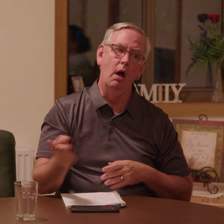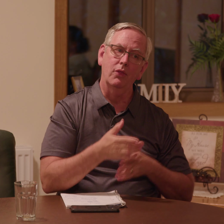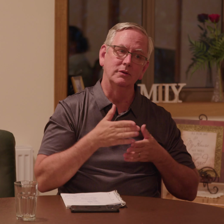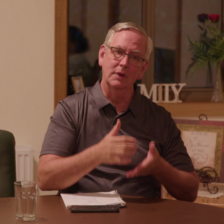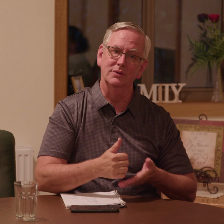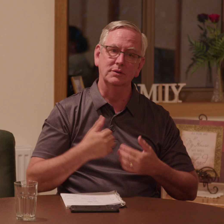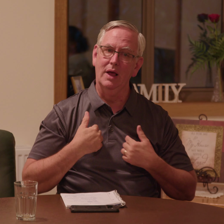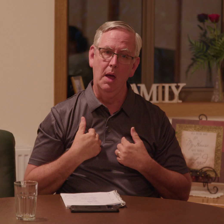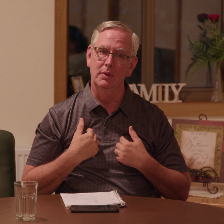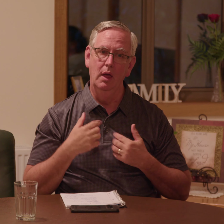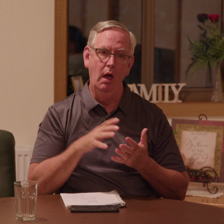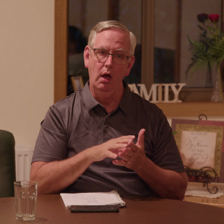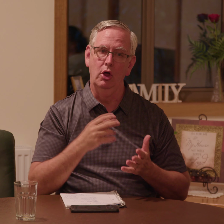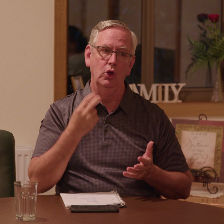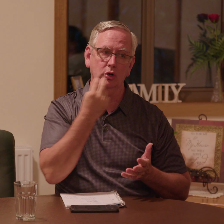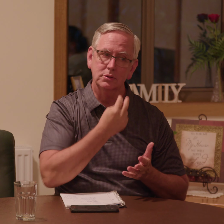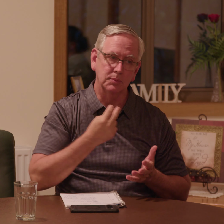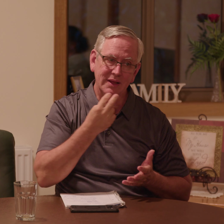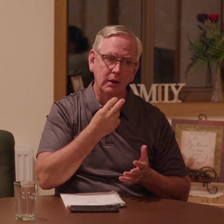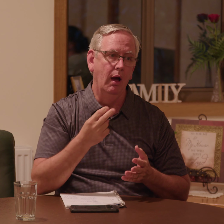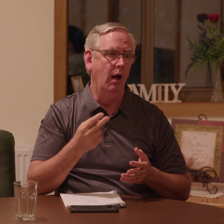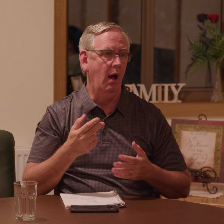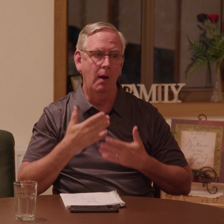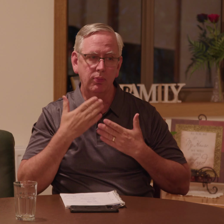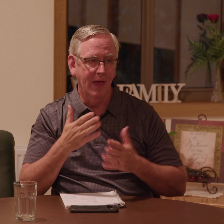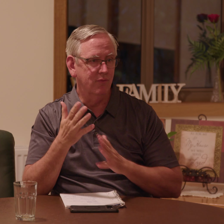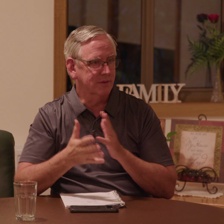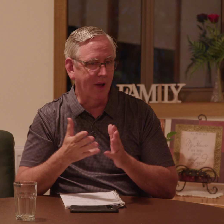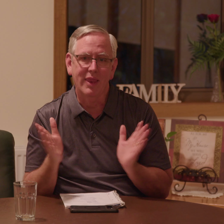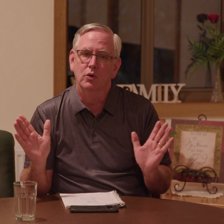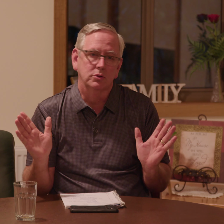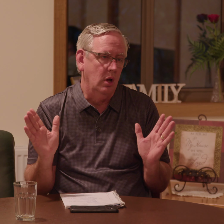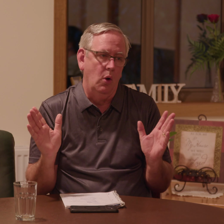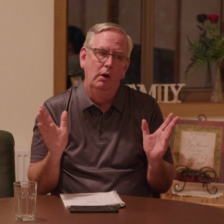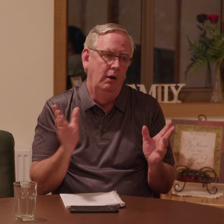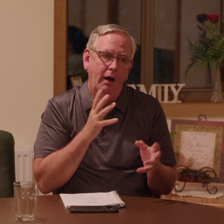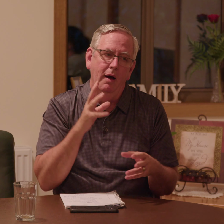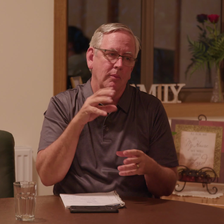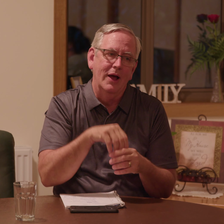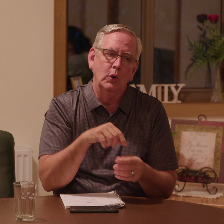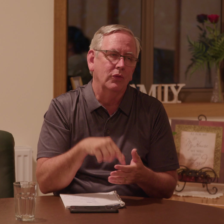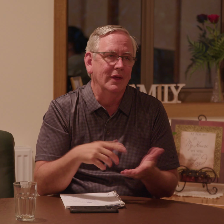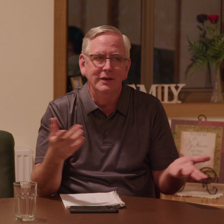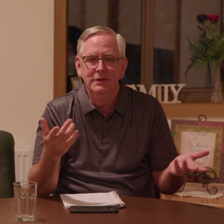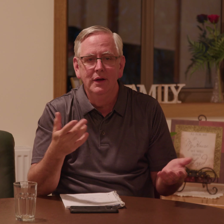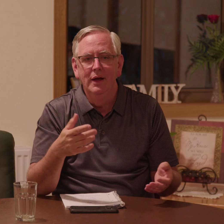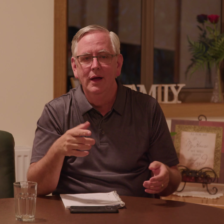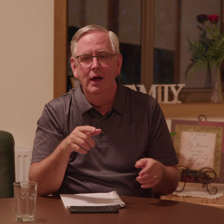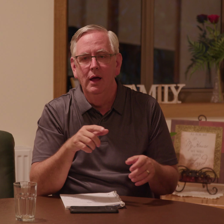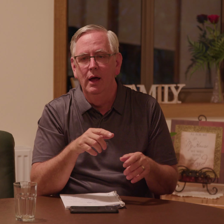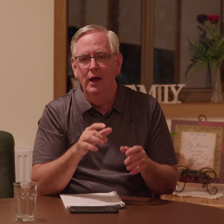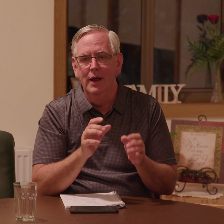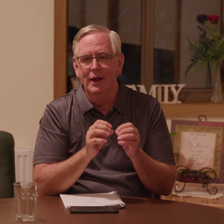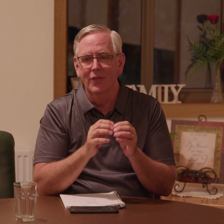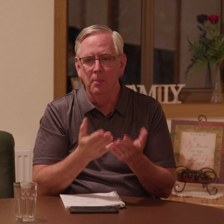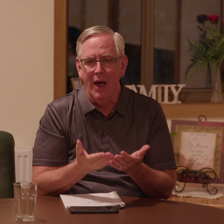signs? God used all those methods to help me. I'm thankful for all of them, and I'm thankful I know sign language too. I'm not going to be involved